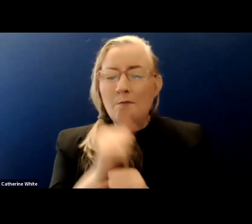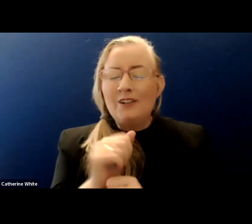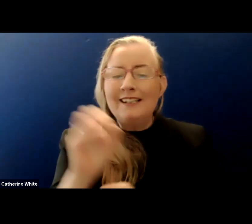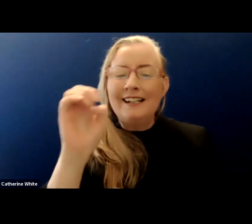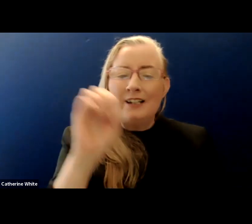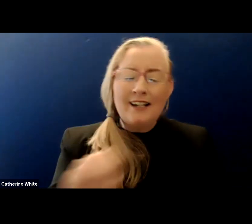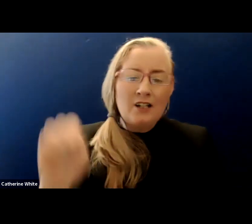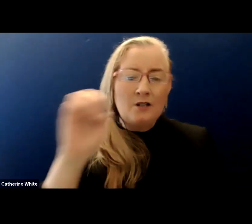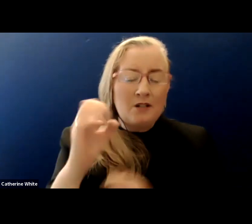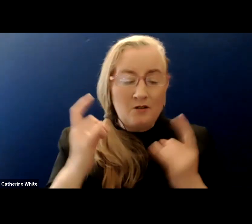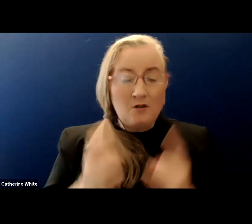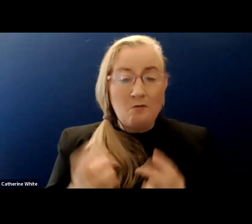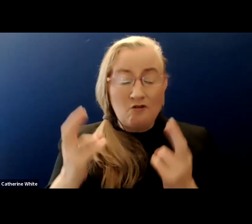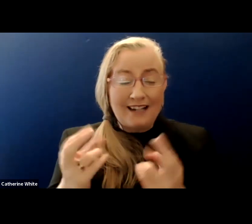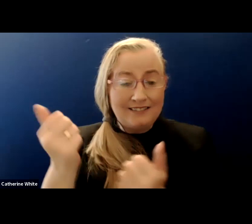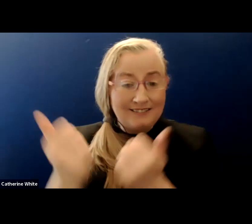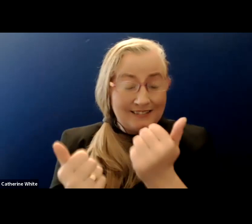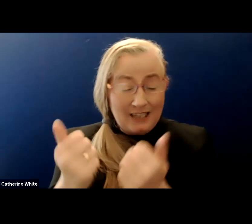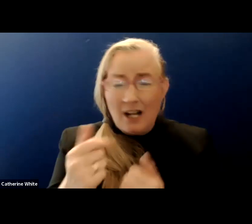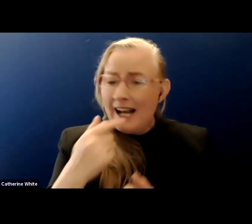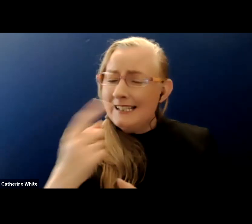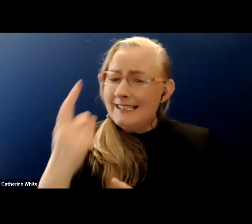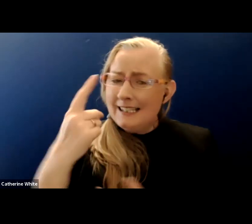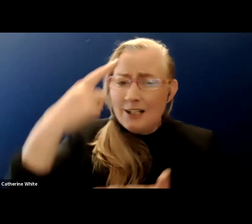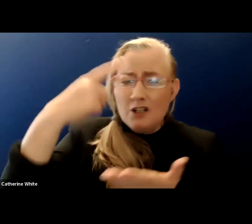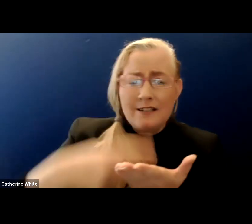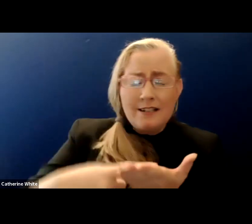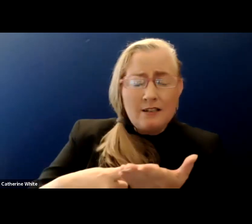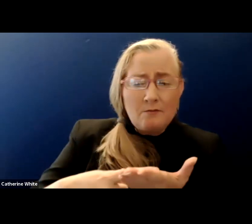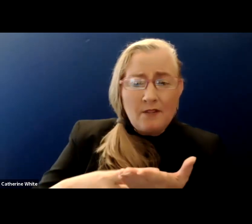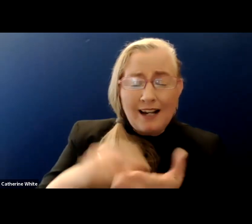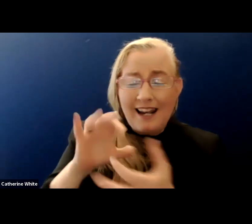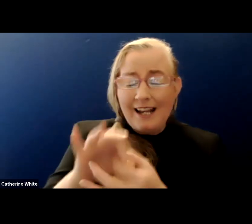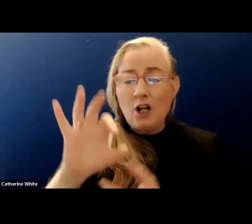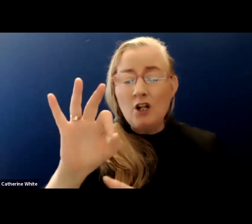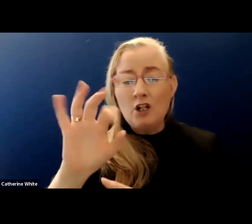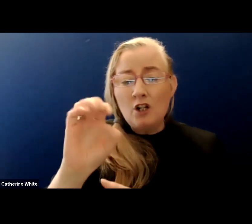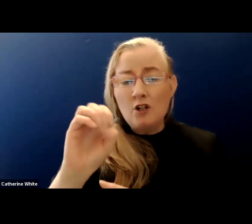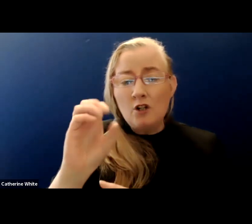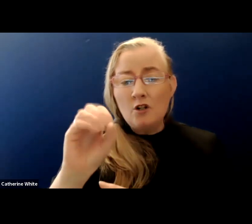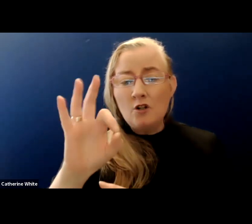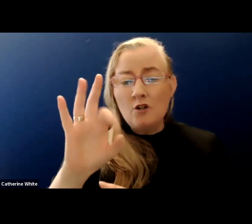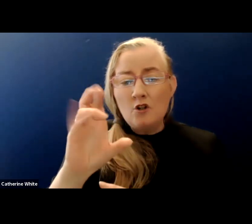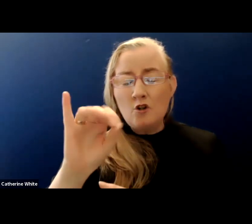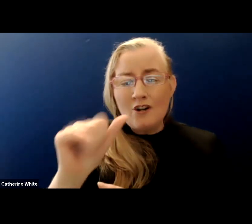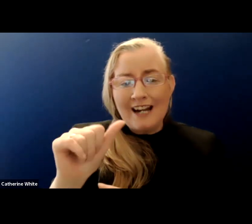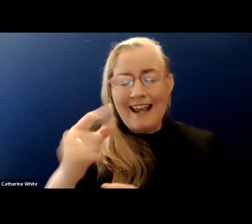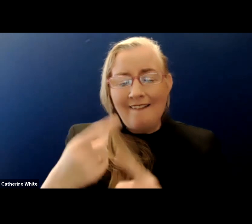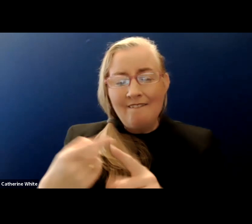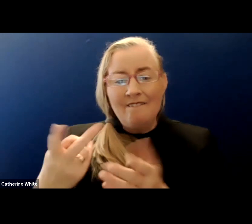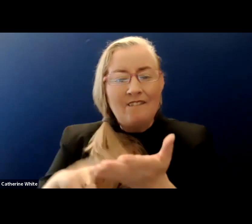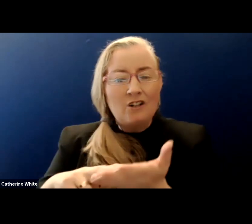think this particular judgment that just came out on Georgia, Russia is an